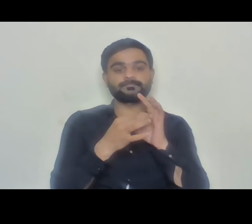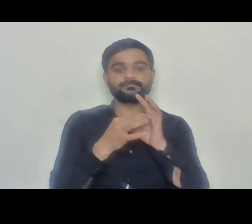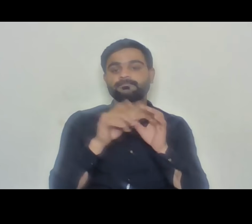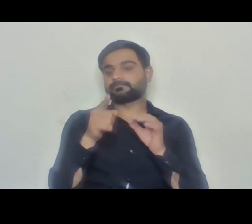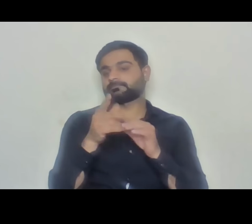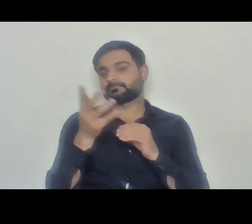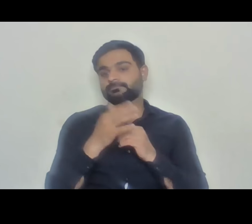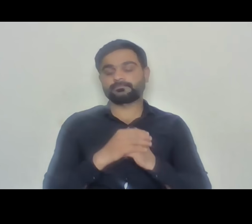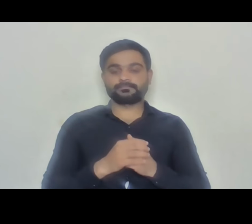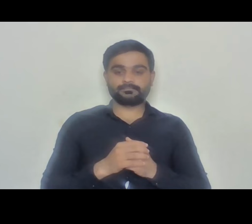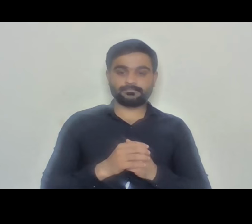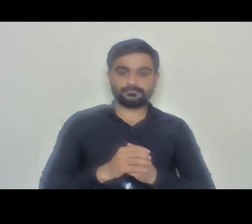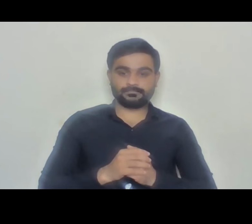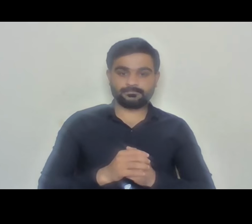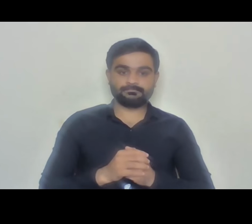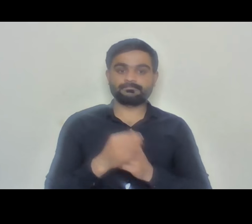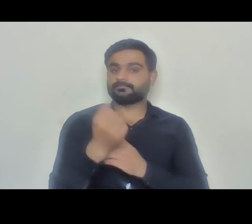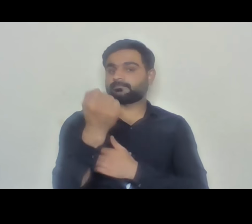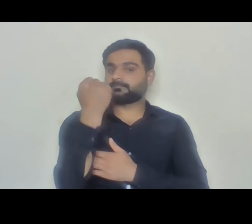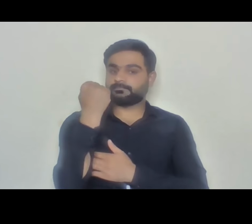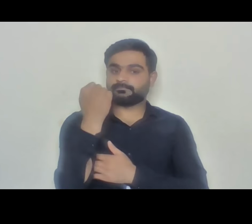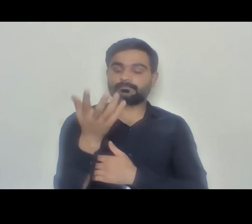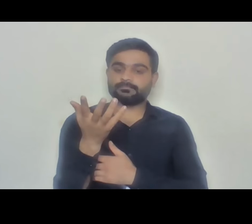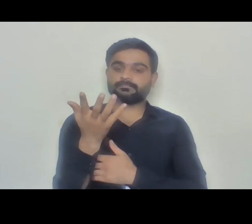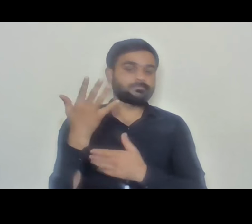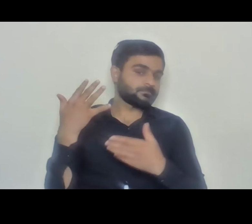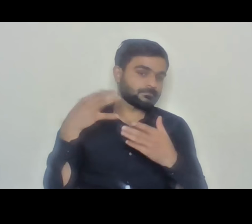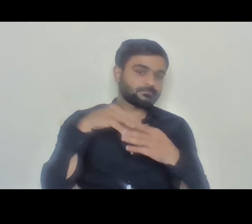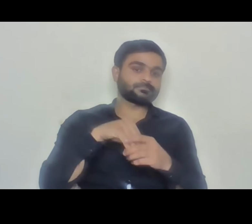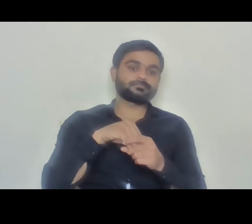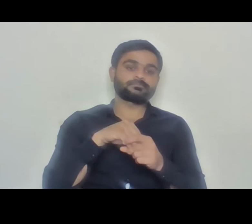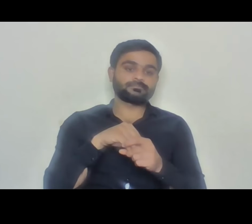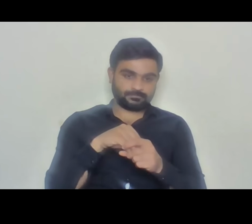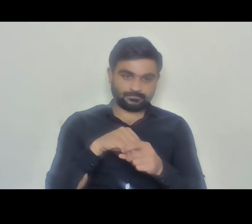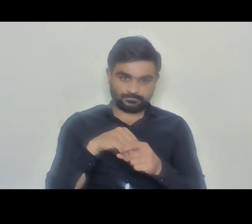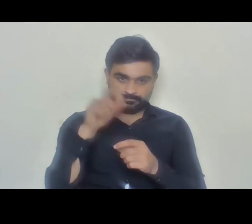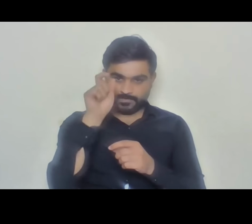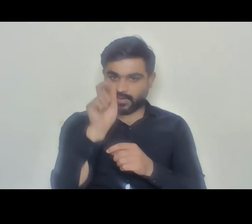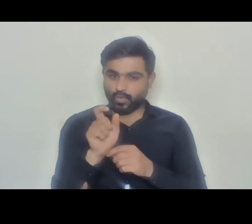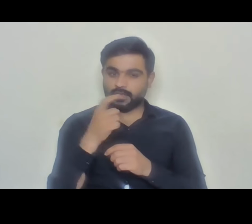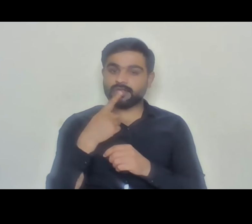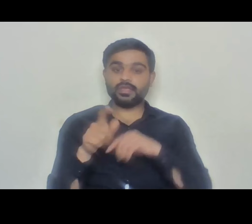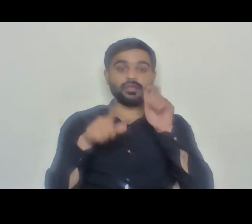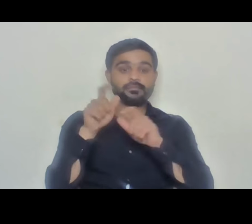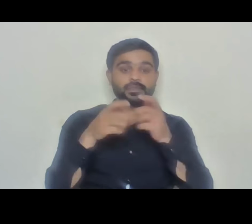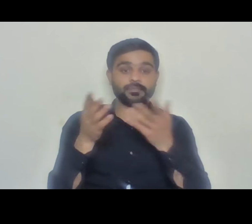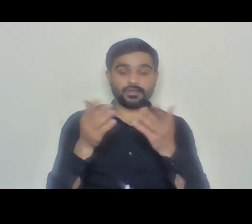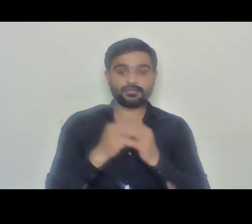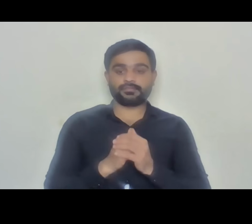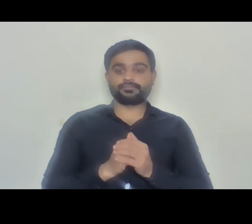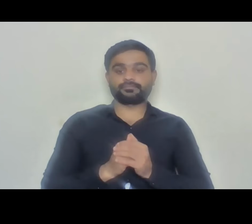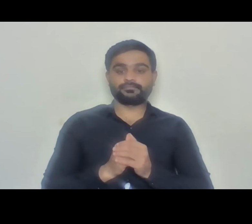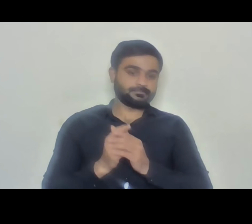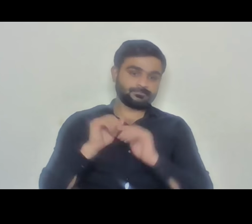a power uh, in in words, that the people